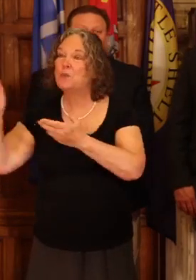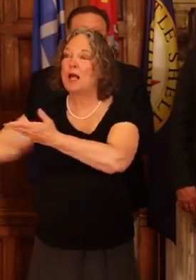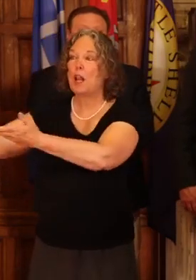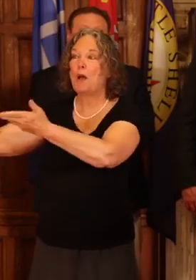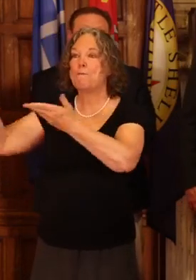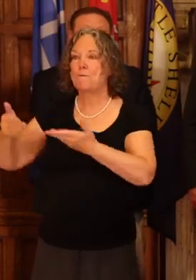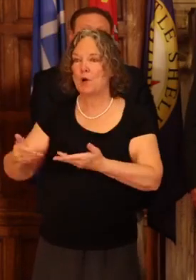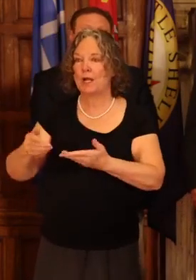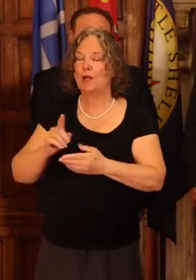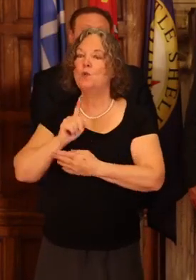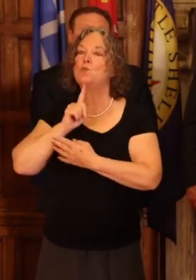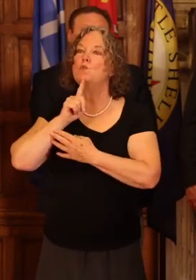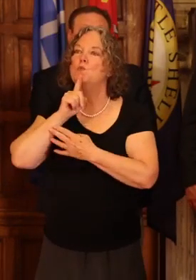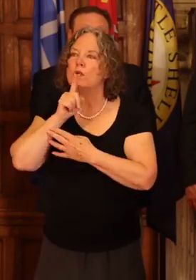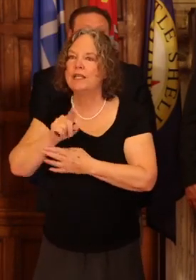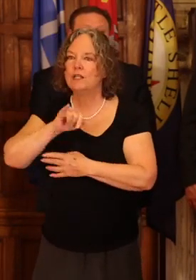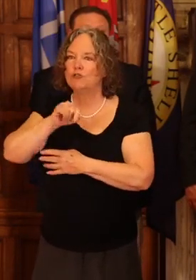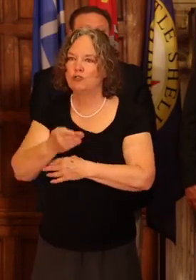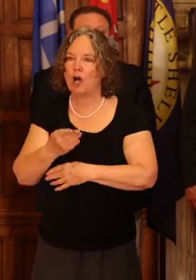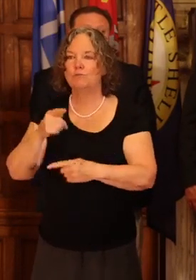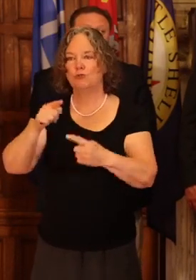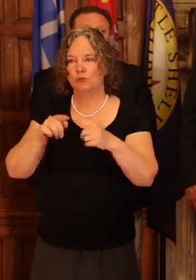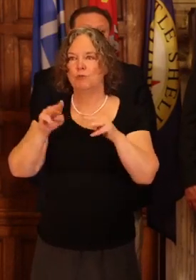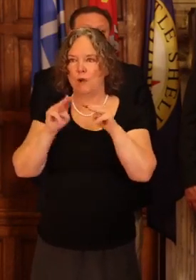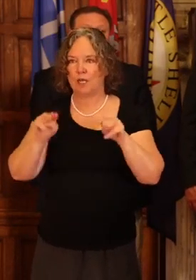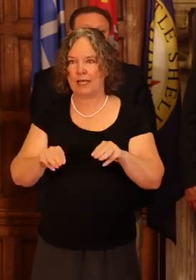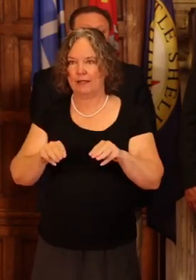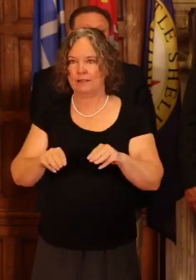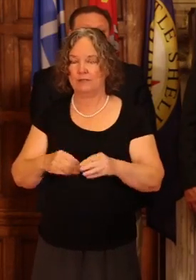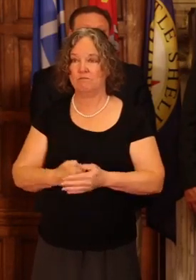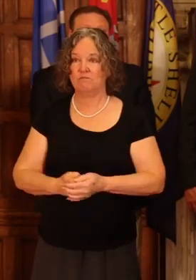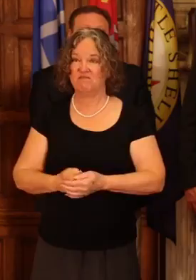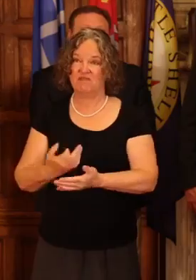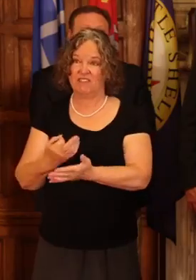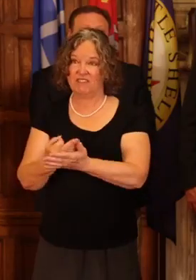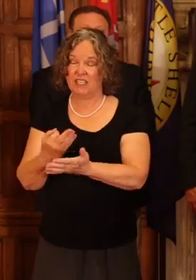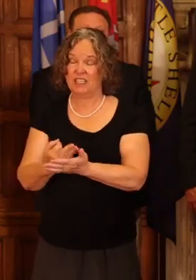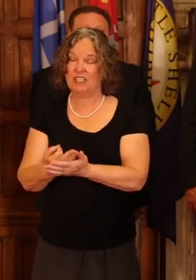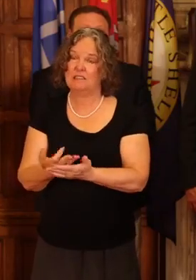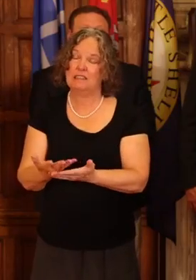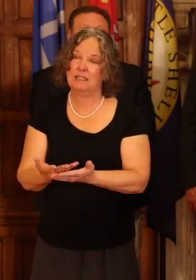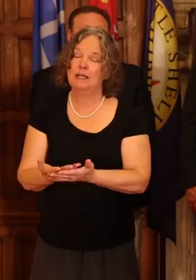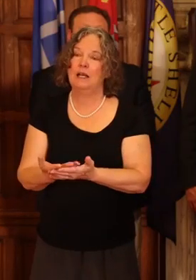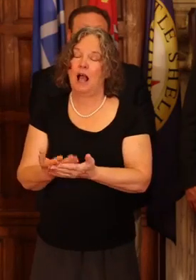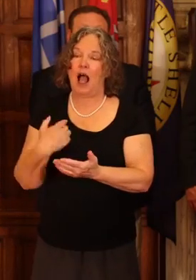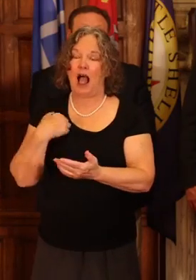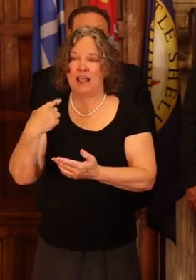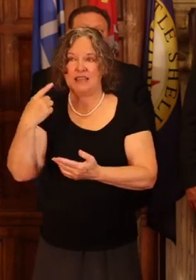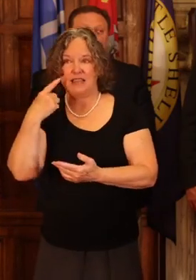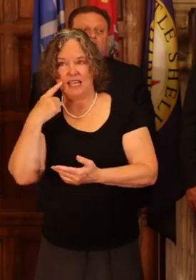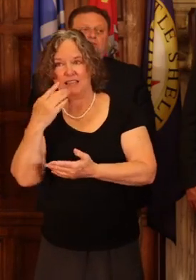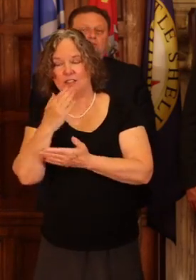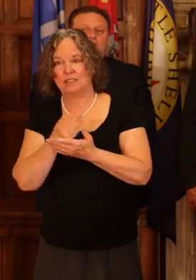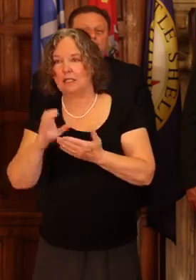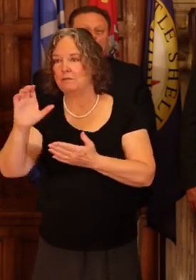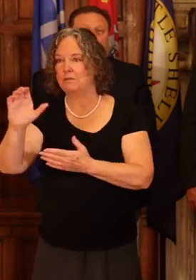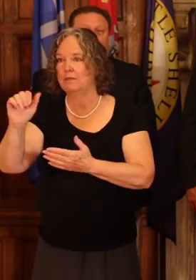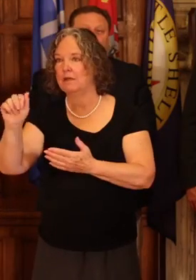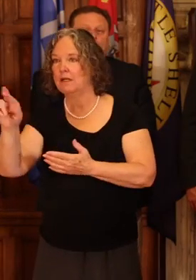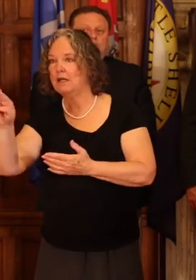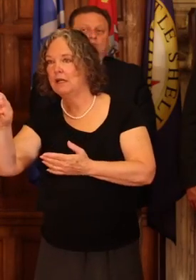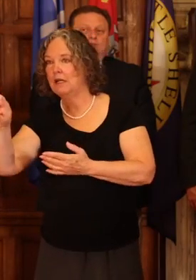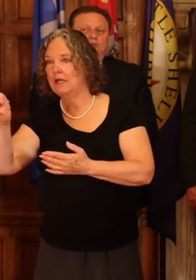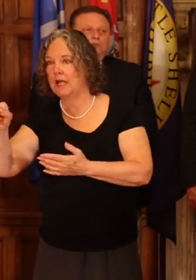Montana. As far as the funding goes, the funding mechanisms, I think there's some CARES money out there that